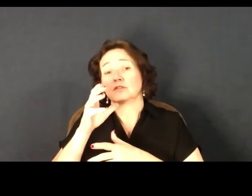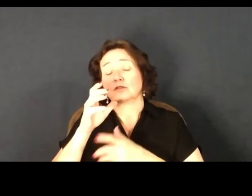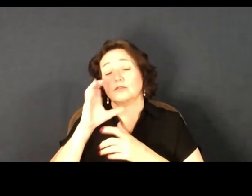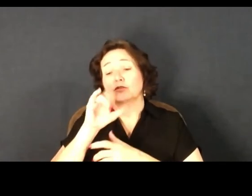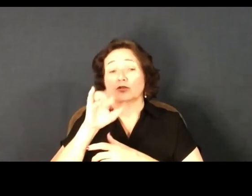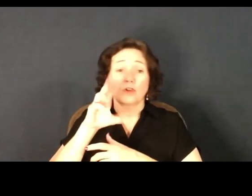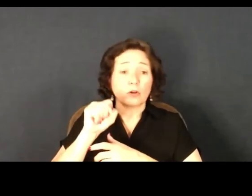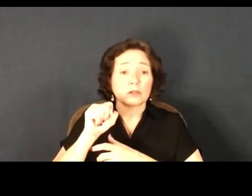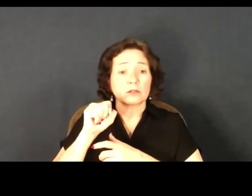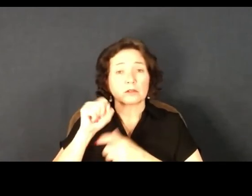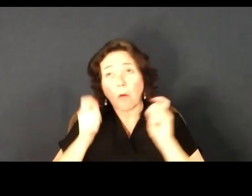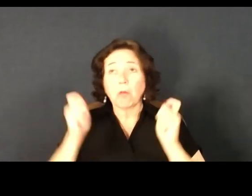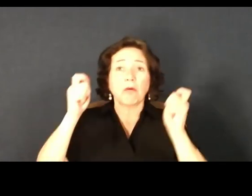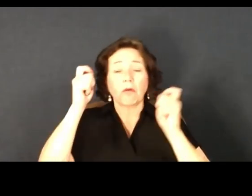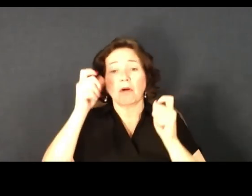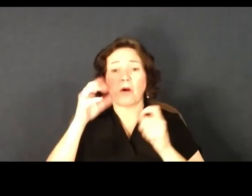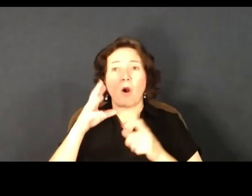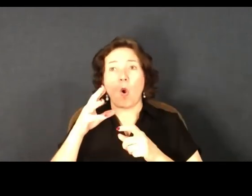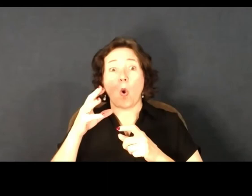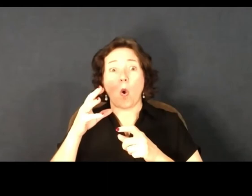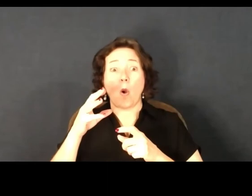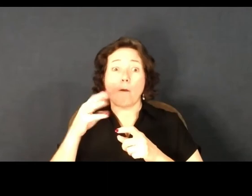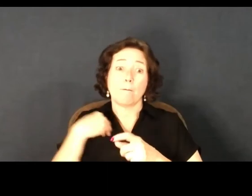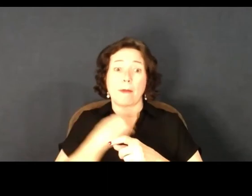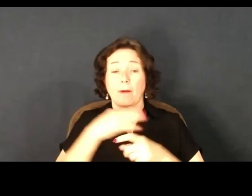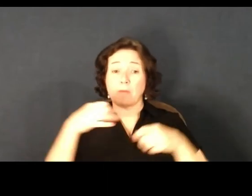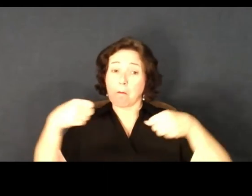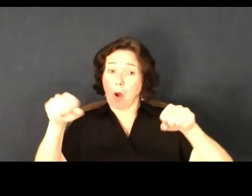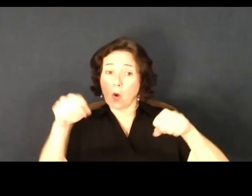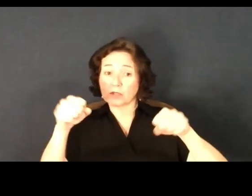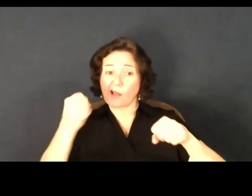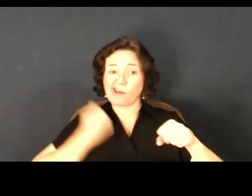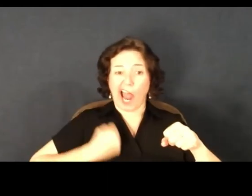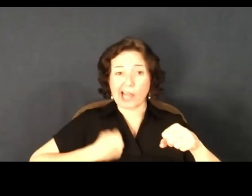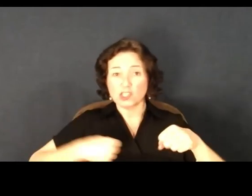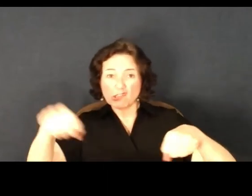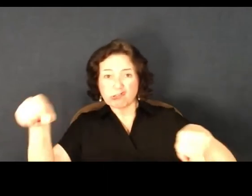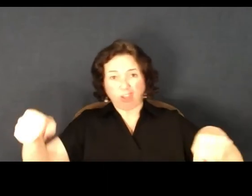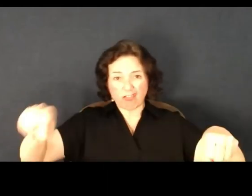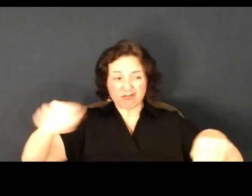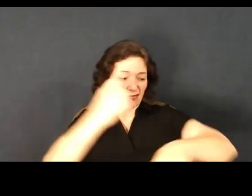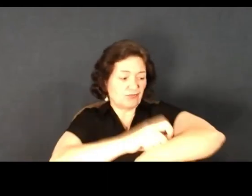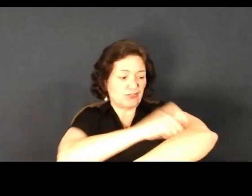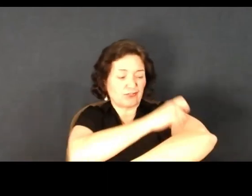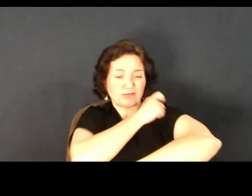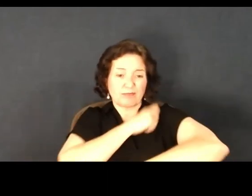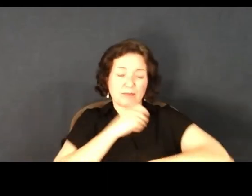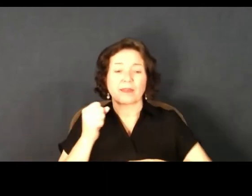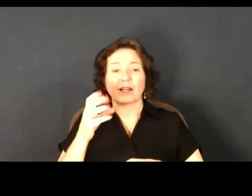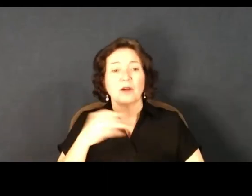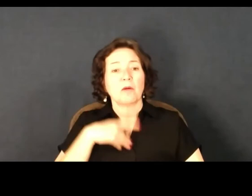And members of motorcycle gangs. So my brother was going to have to be discreet about